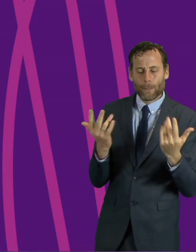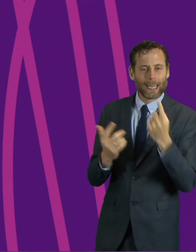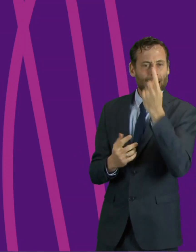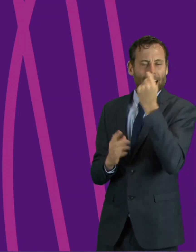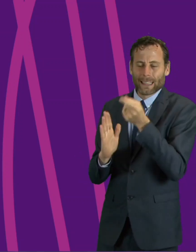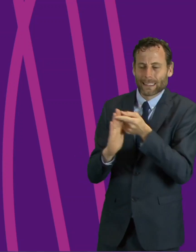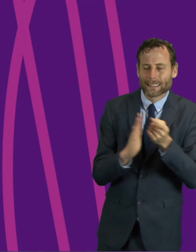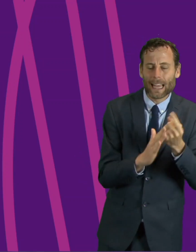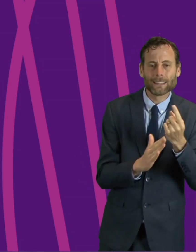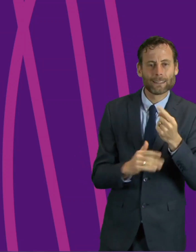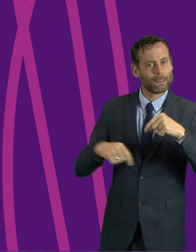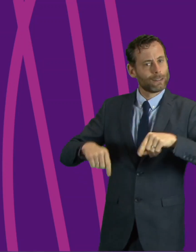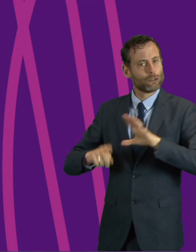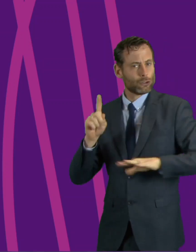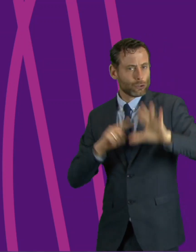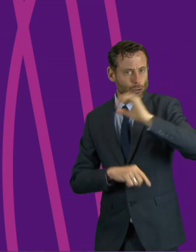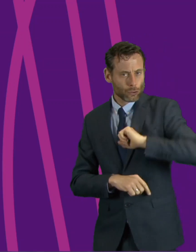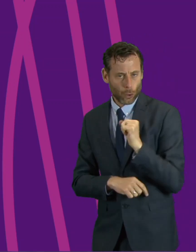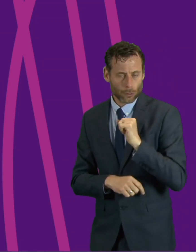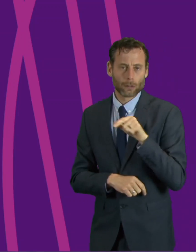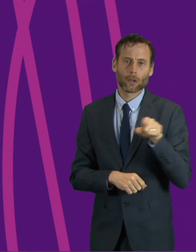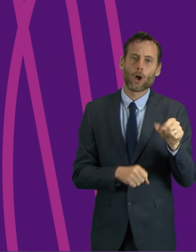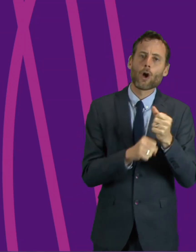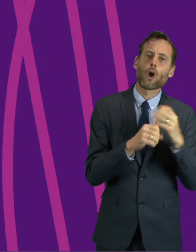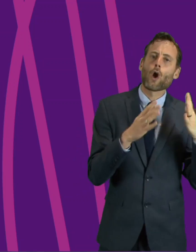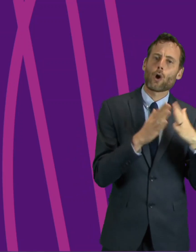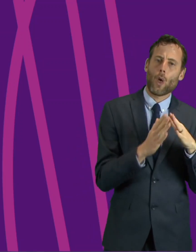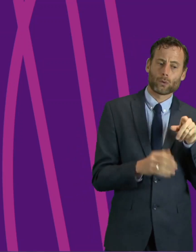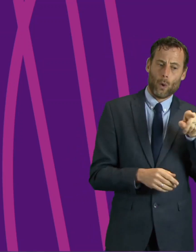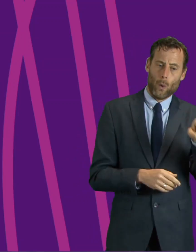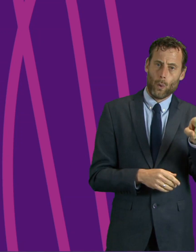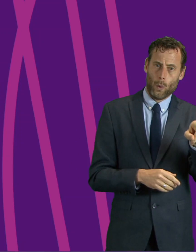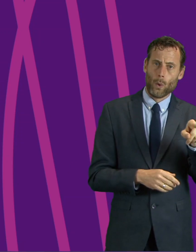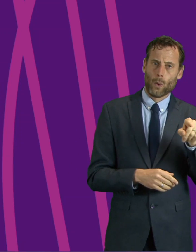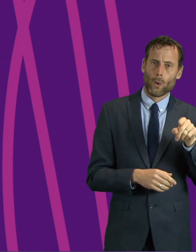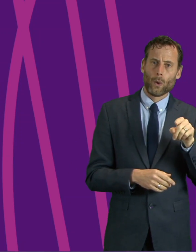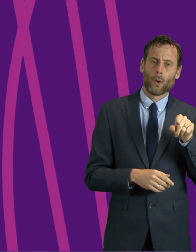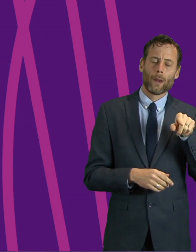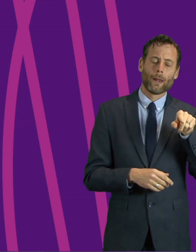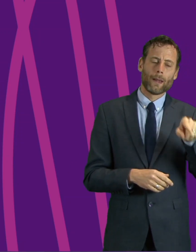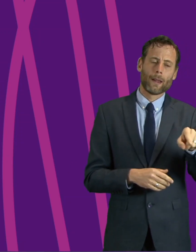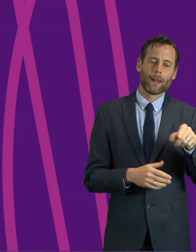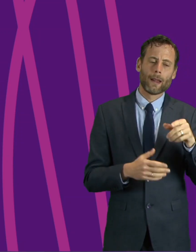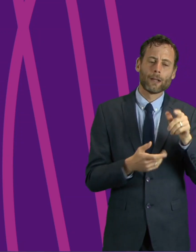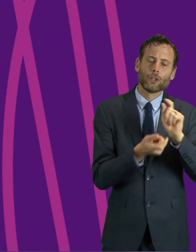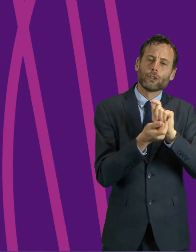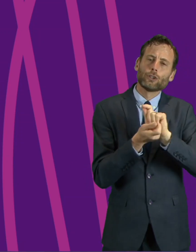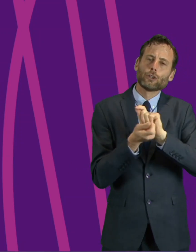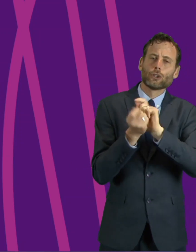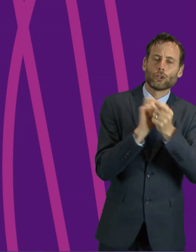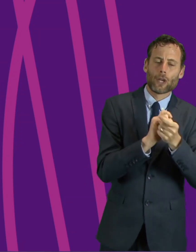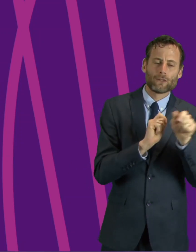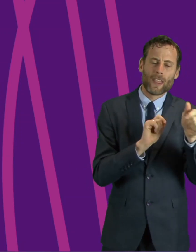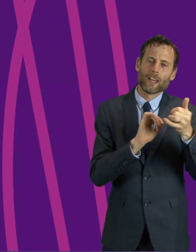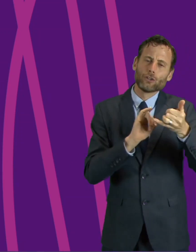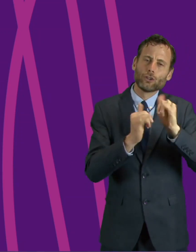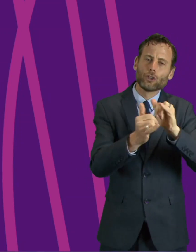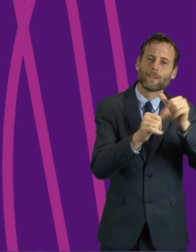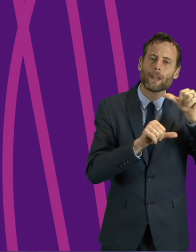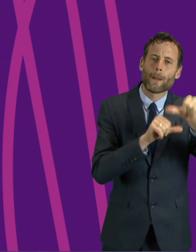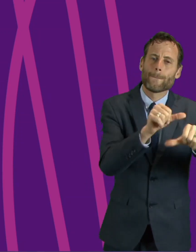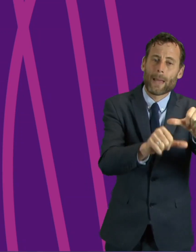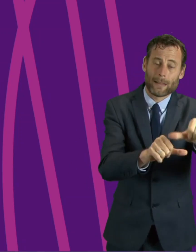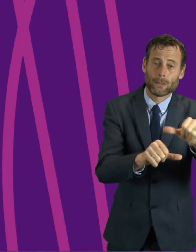the Glasgow University capacity would be slightly lower than it is going to be because of a change to the shift pattern. There was